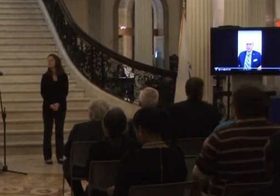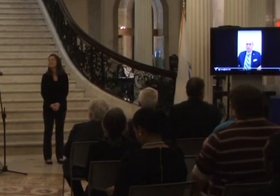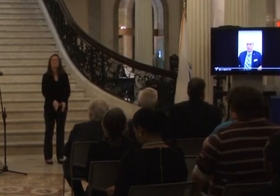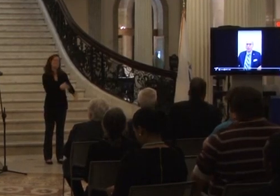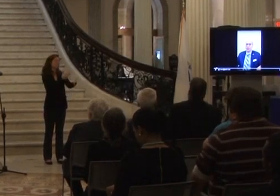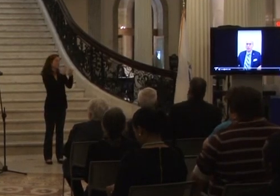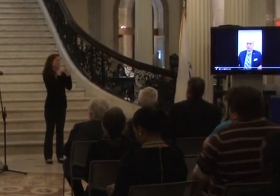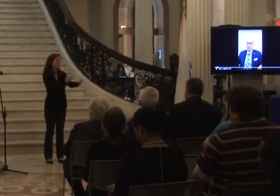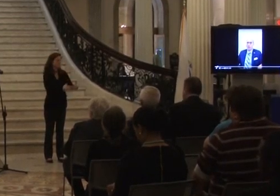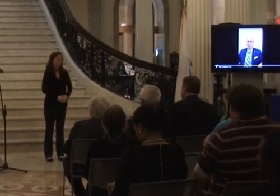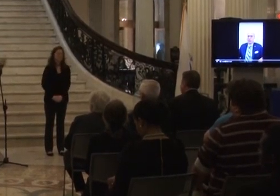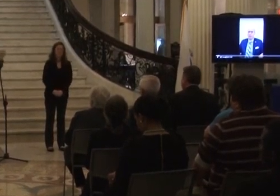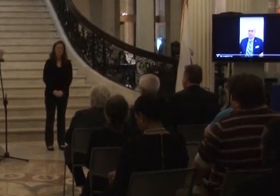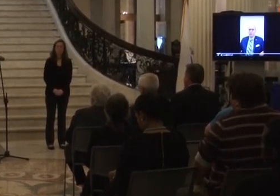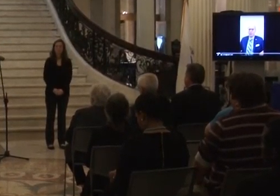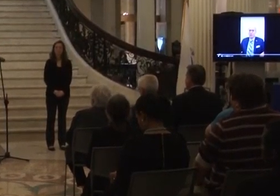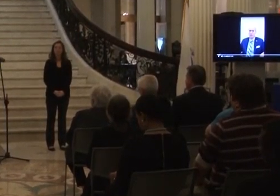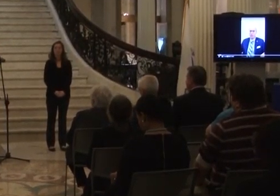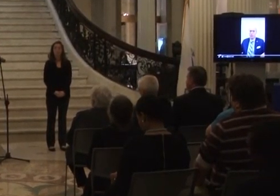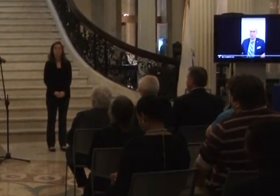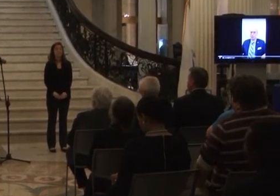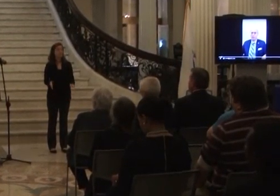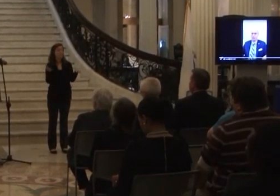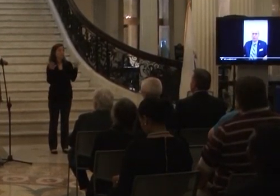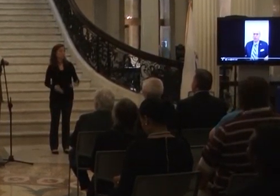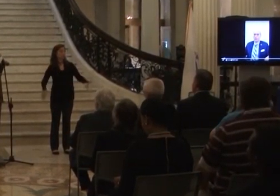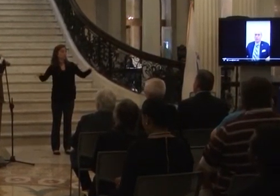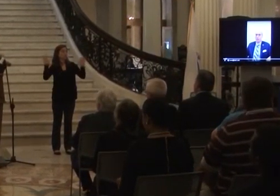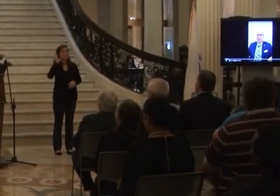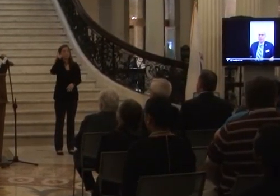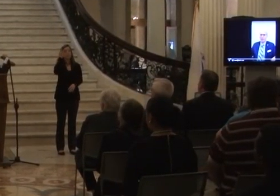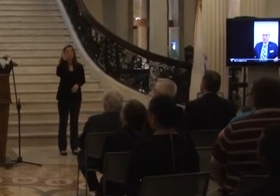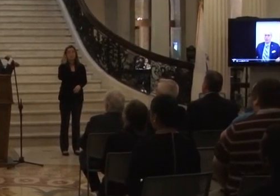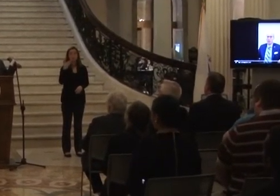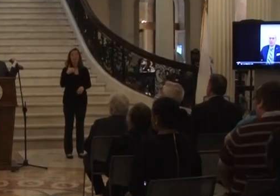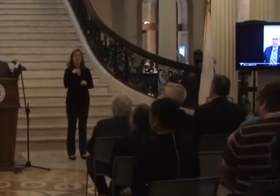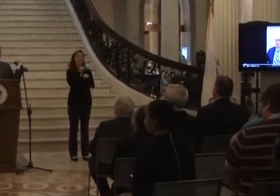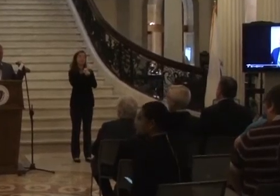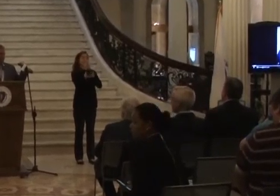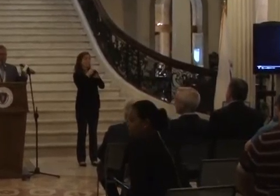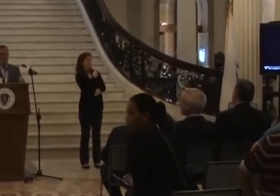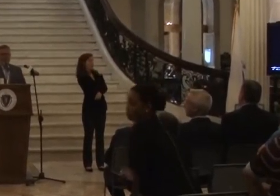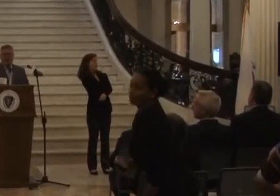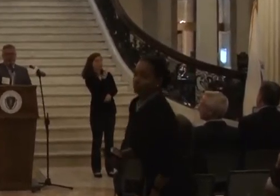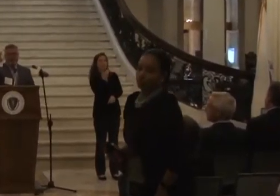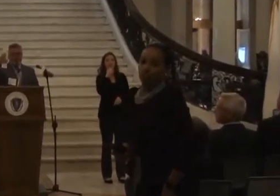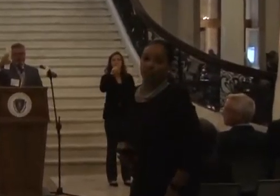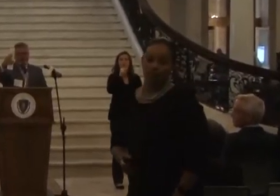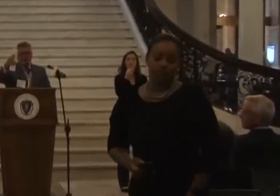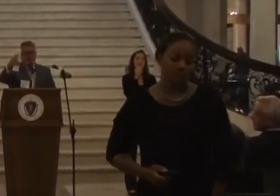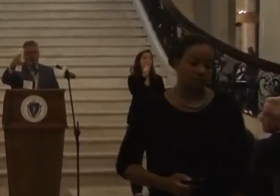Thank you, Secretary Slutters. So that's the end of our presentation. We have our job fair happening in the Great Hall. We have